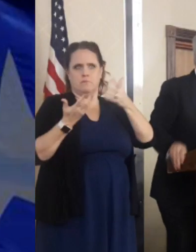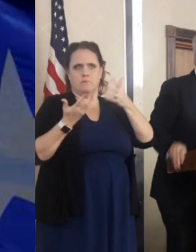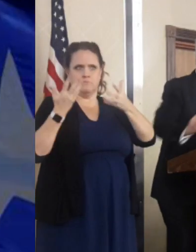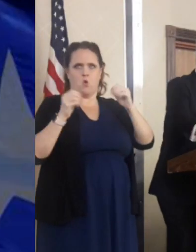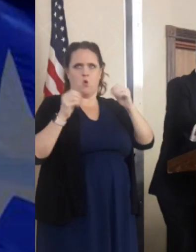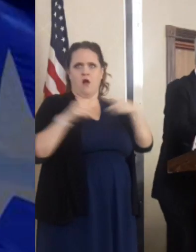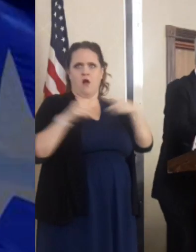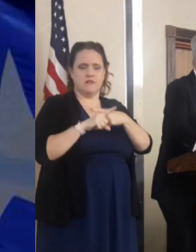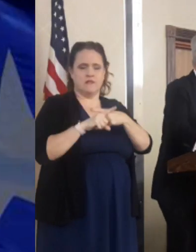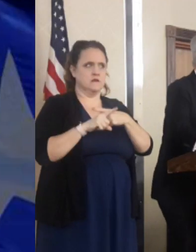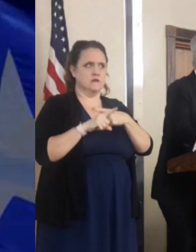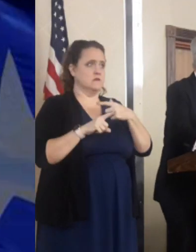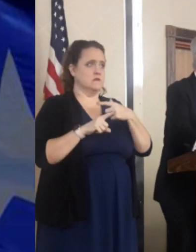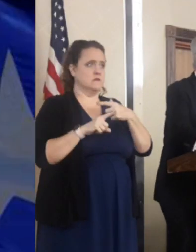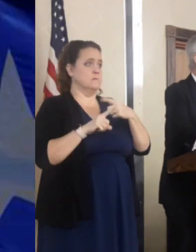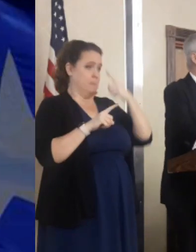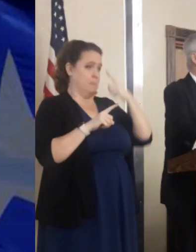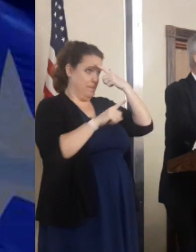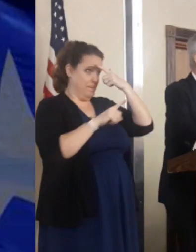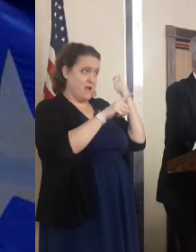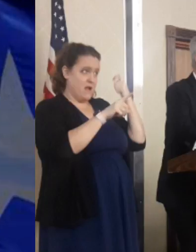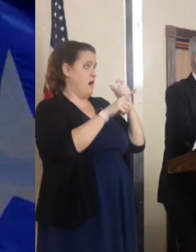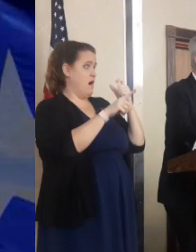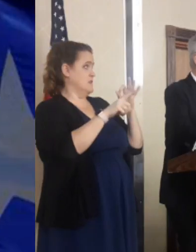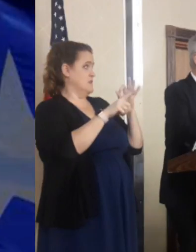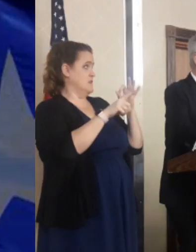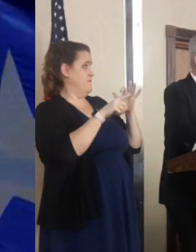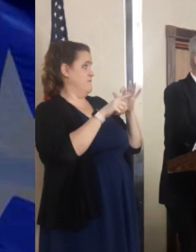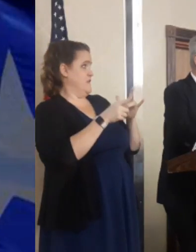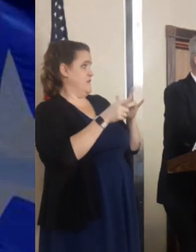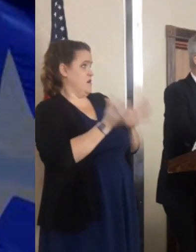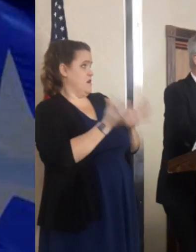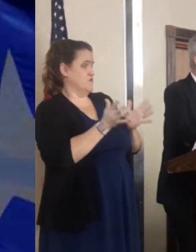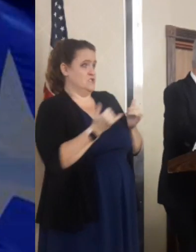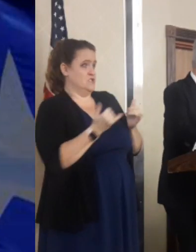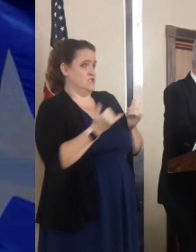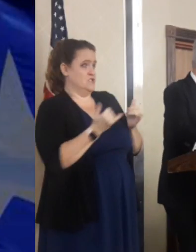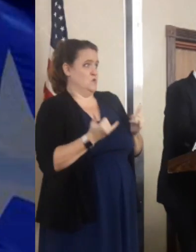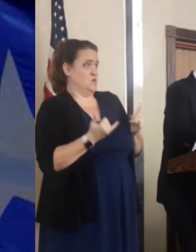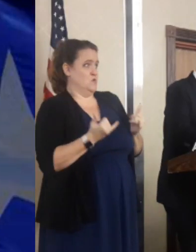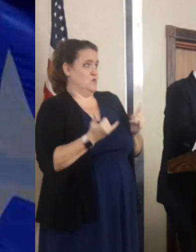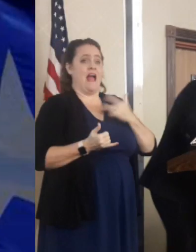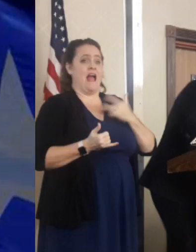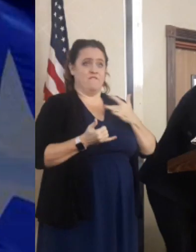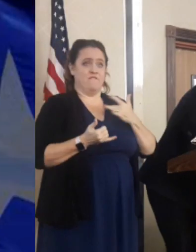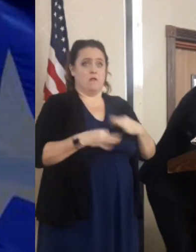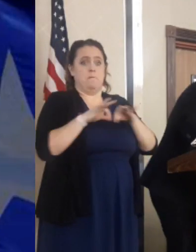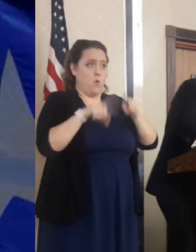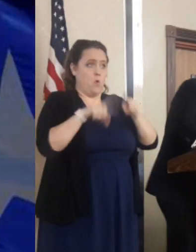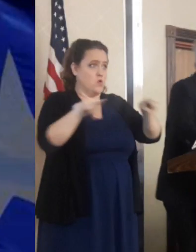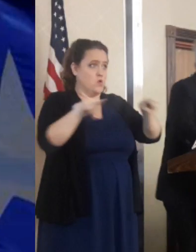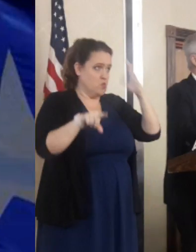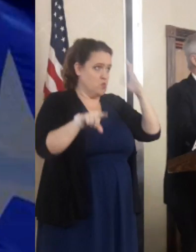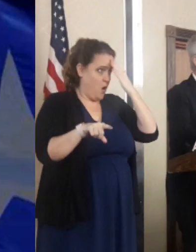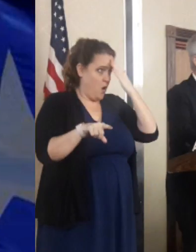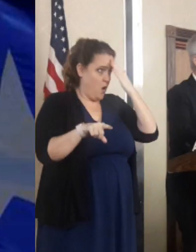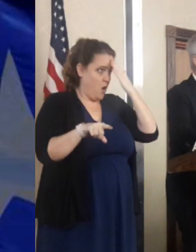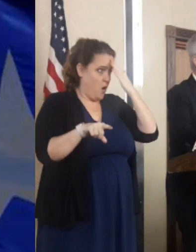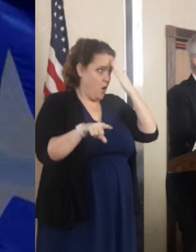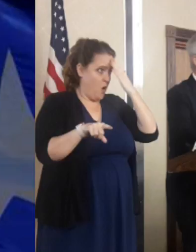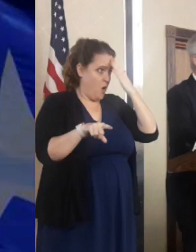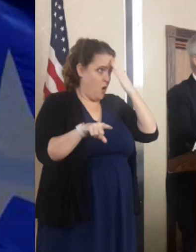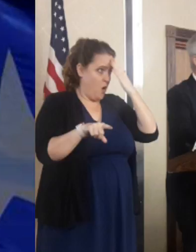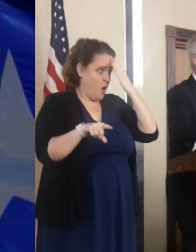So I wanted to, because of the conversation that was held today, I felt you needed to know that there was going to be one more issue